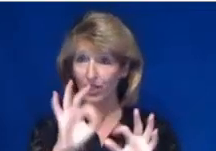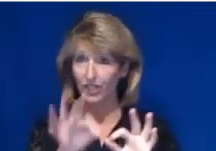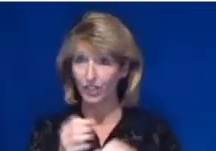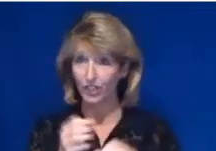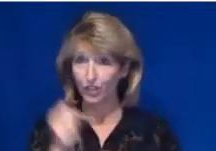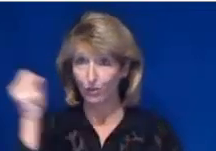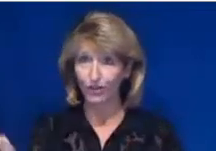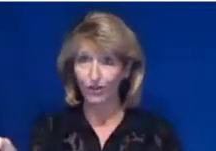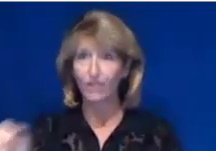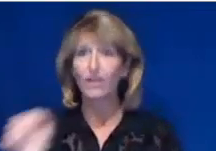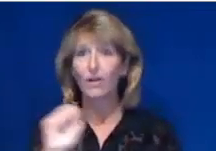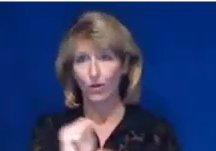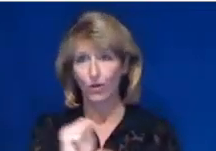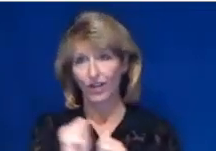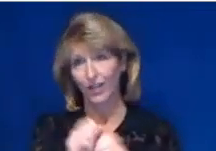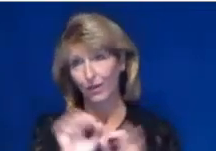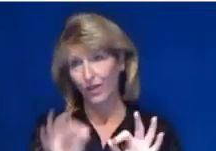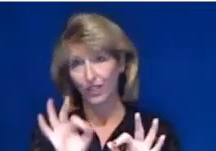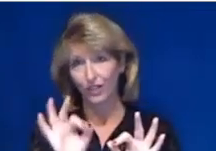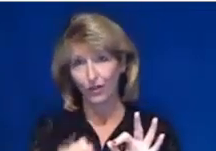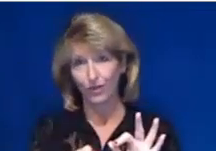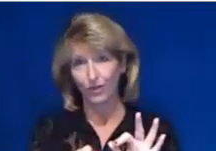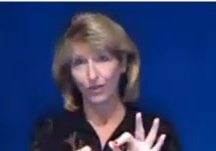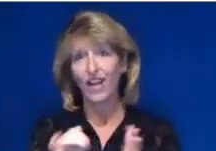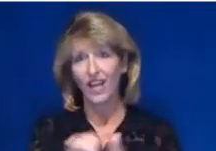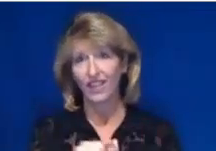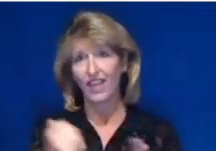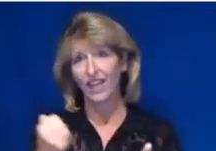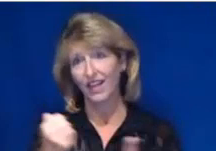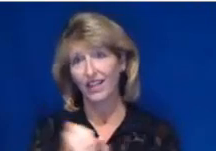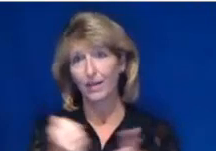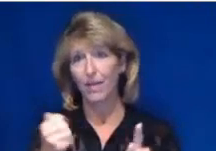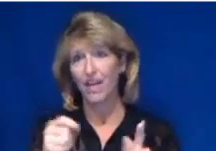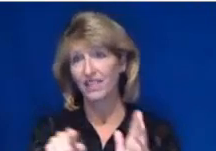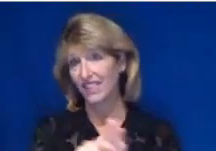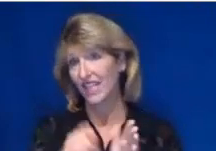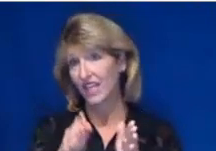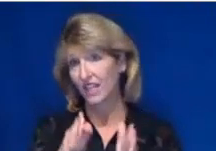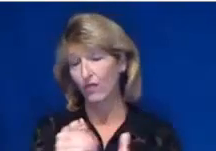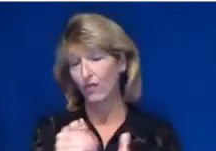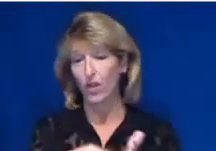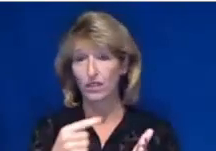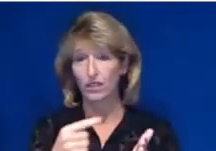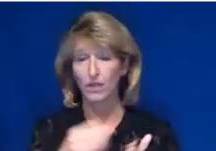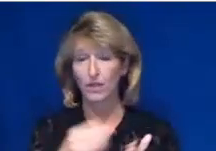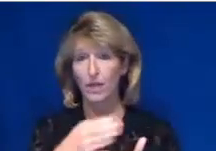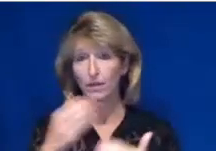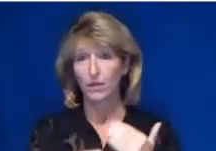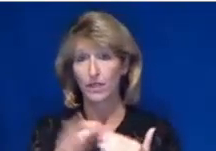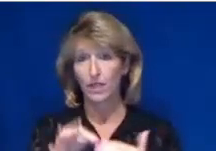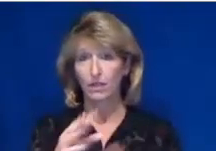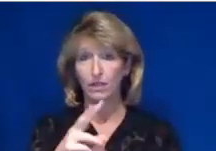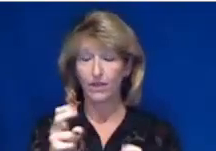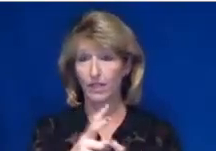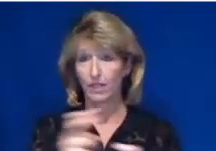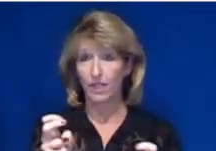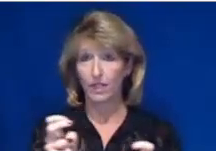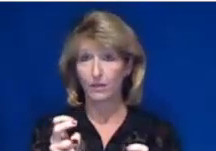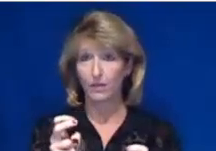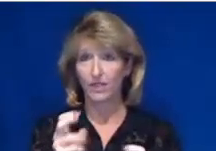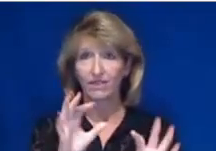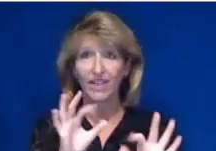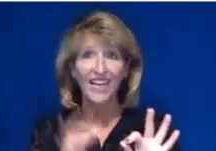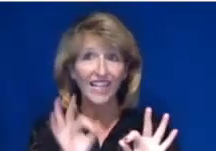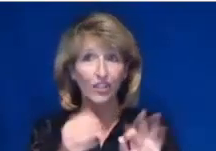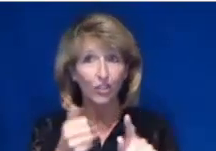the client's treatment on those notes they had written back and forth. Other situations, because an assessor is unfamiliar with how to